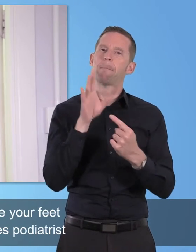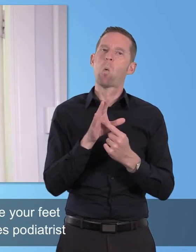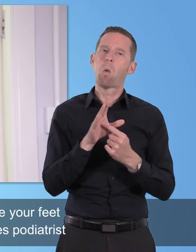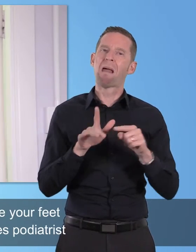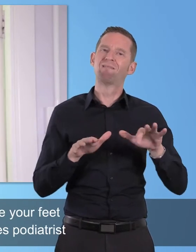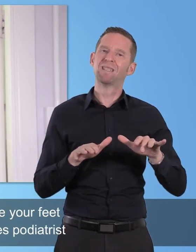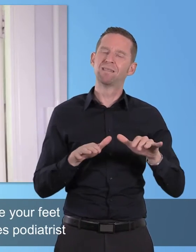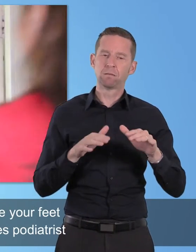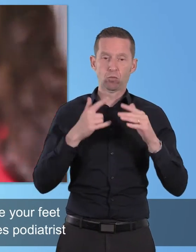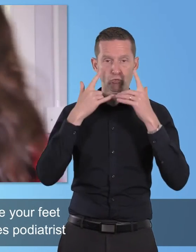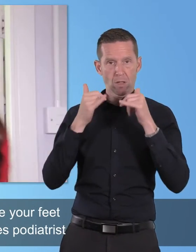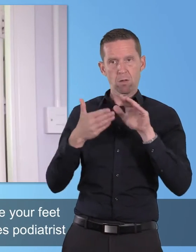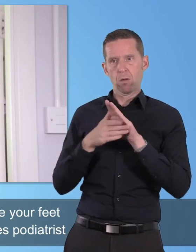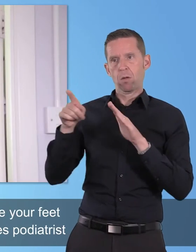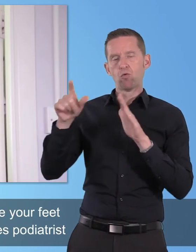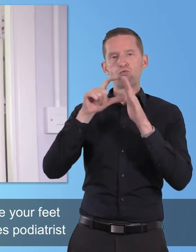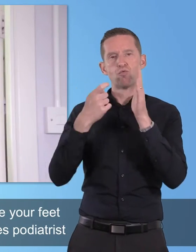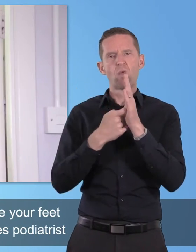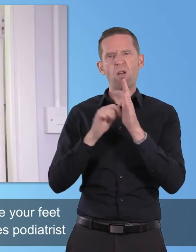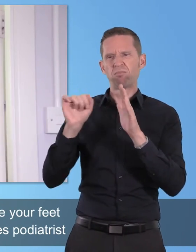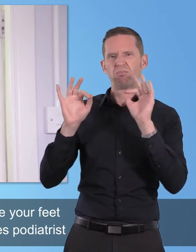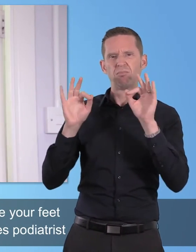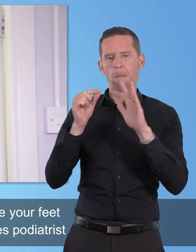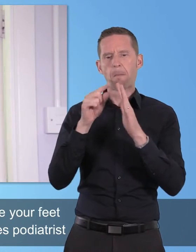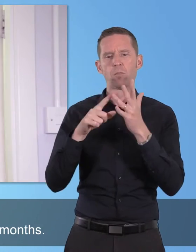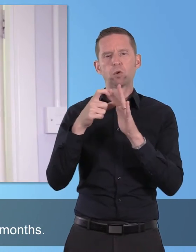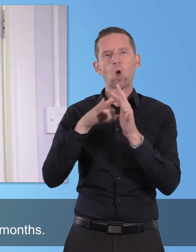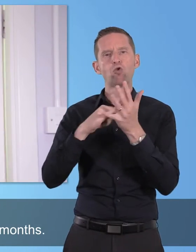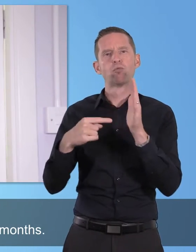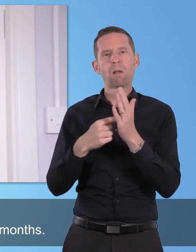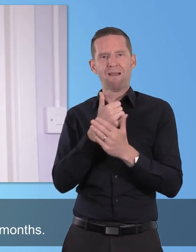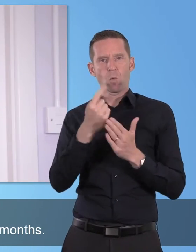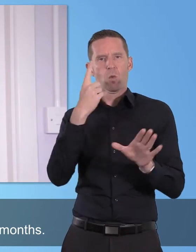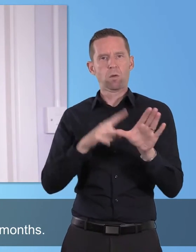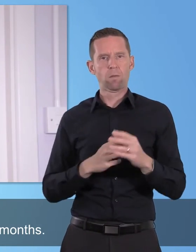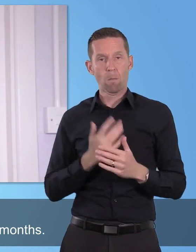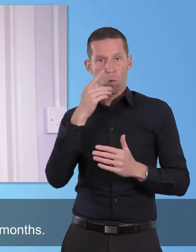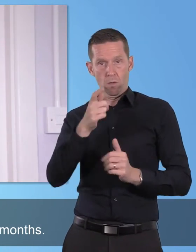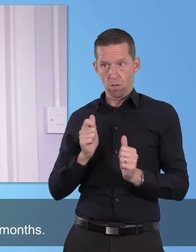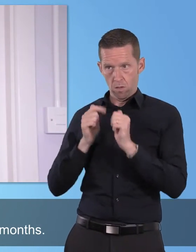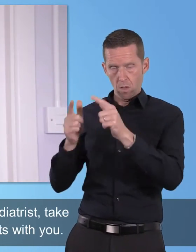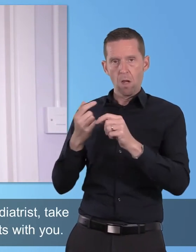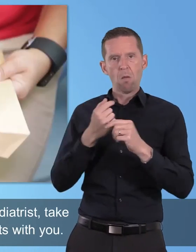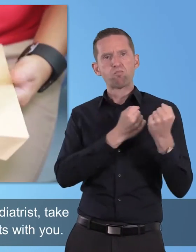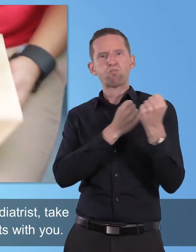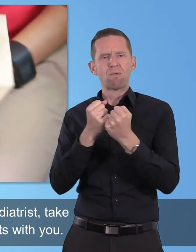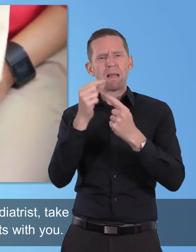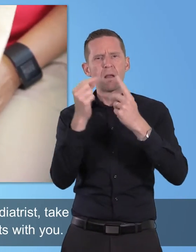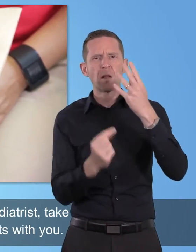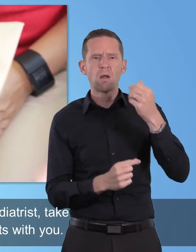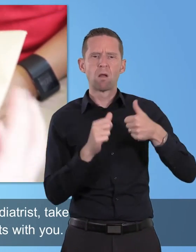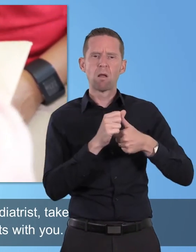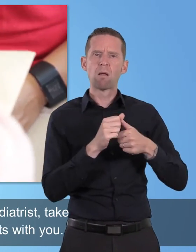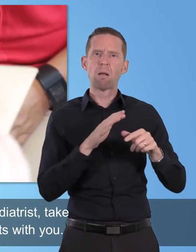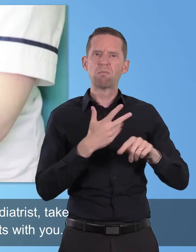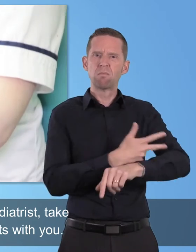It is important to have your feet checked by a diabetes podiatrist at least every 12 months. When you see the podiatrist,